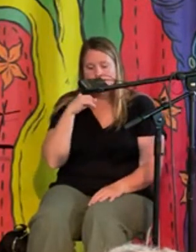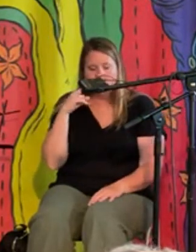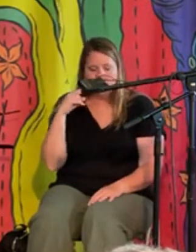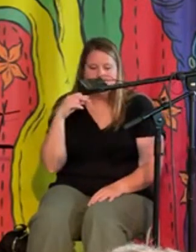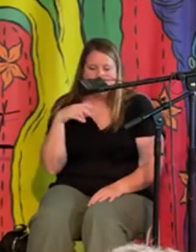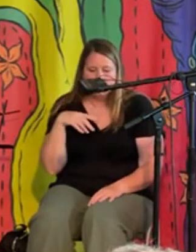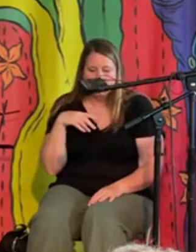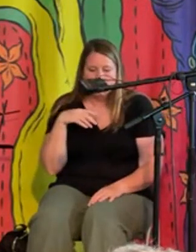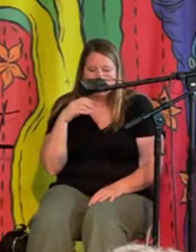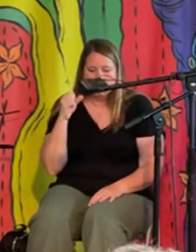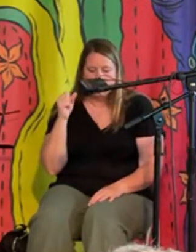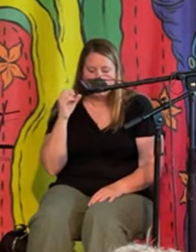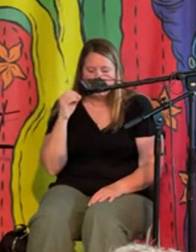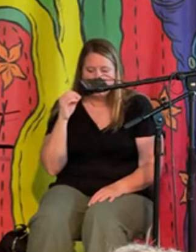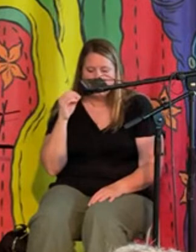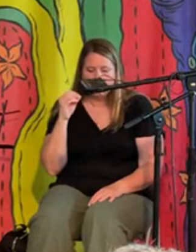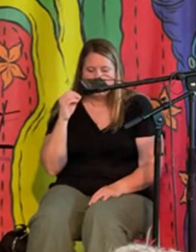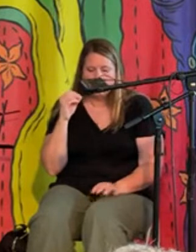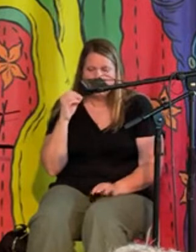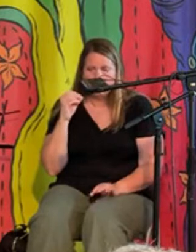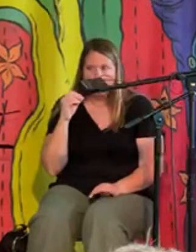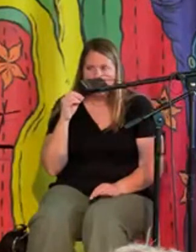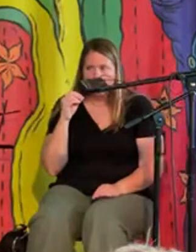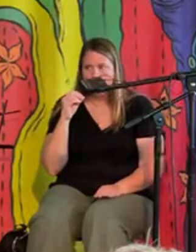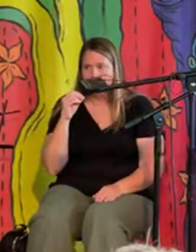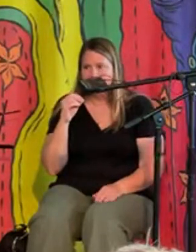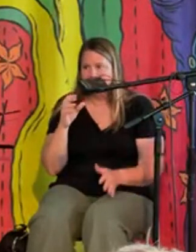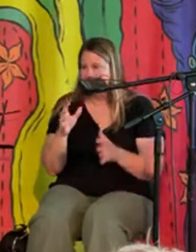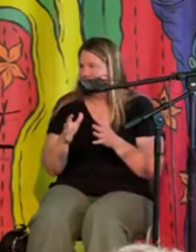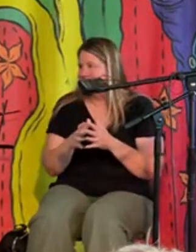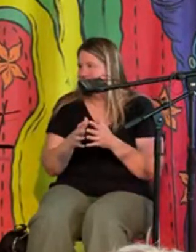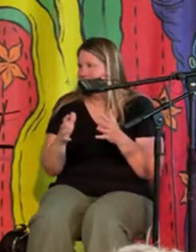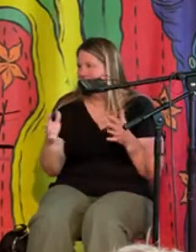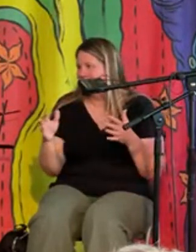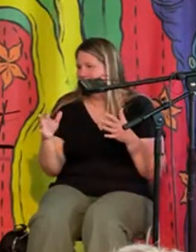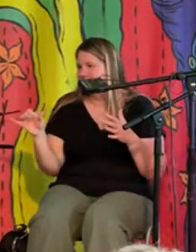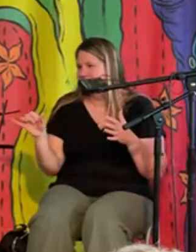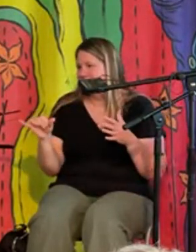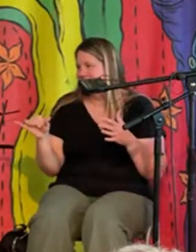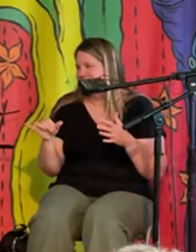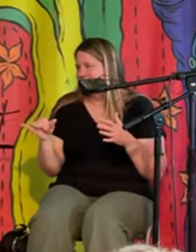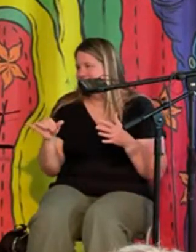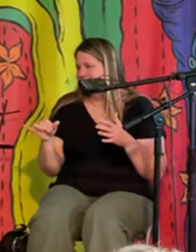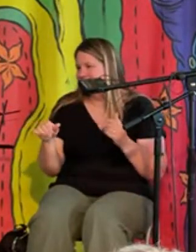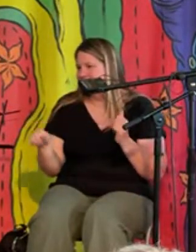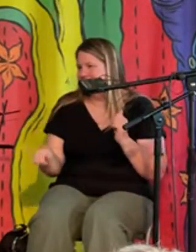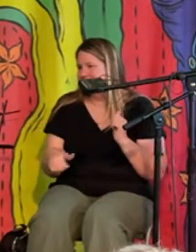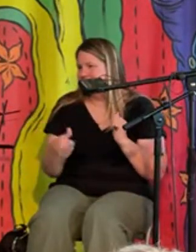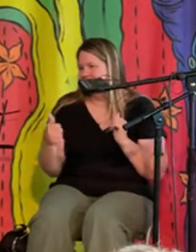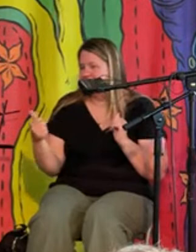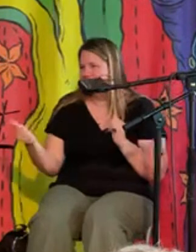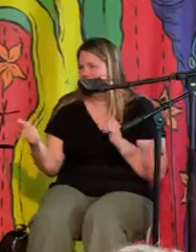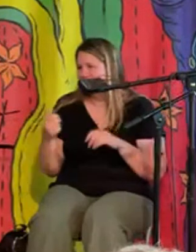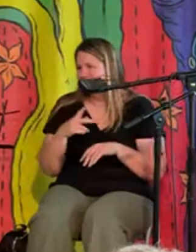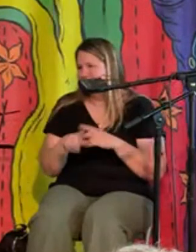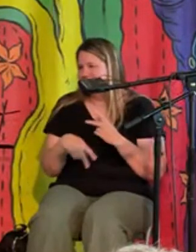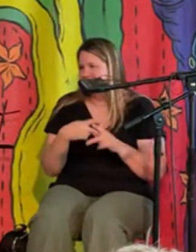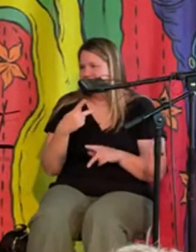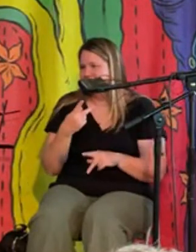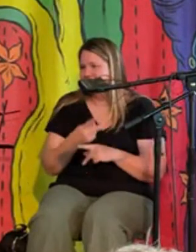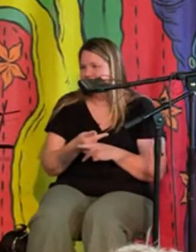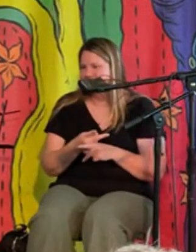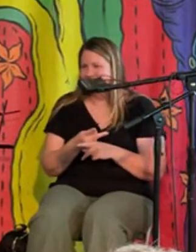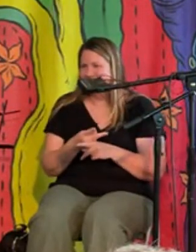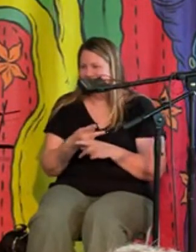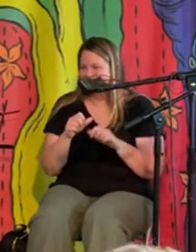director, right? So a lot, also other forms of art, like